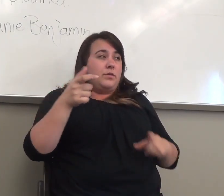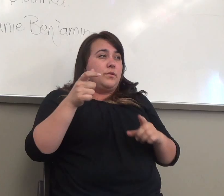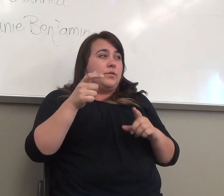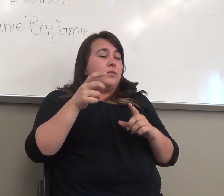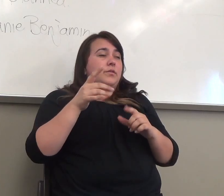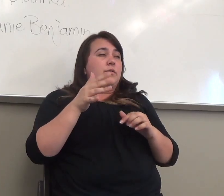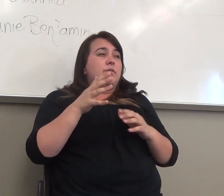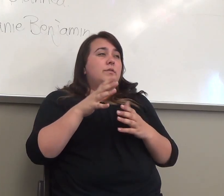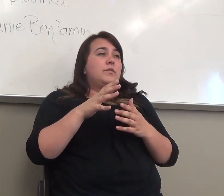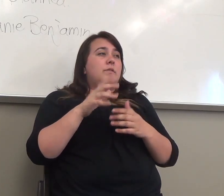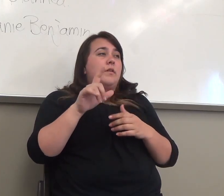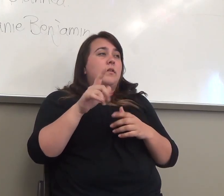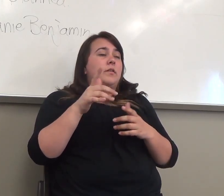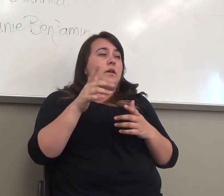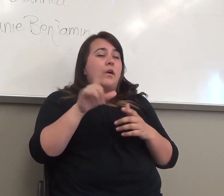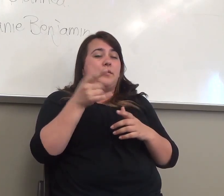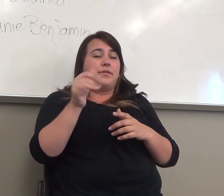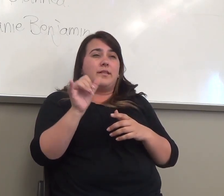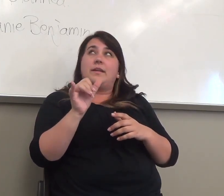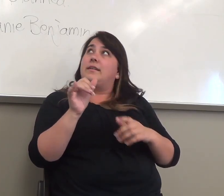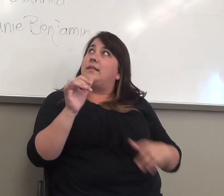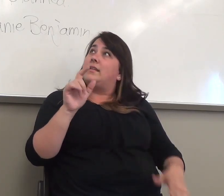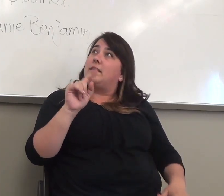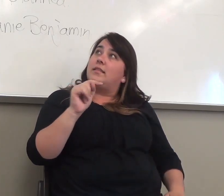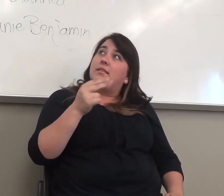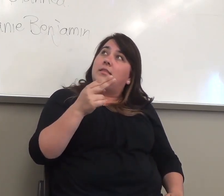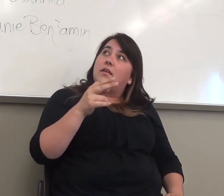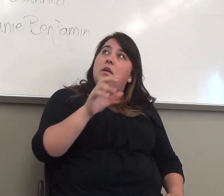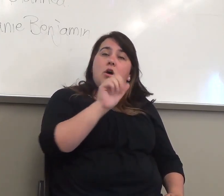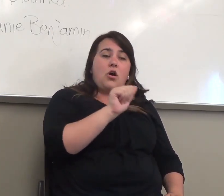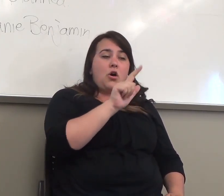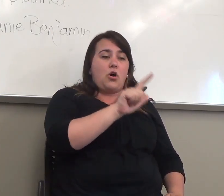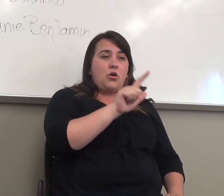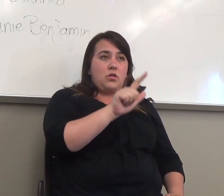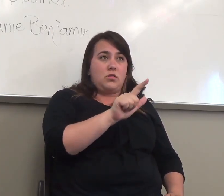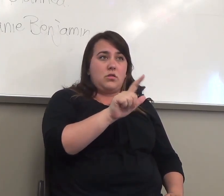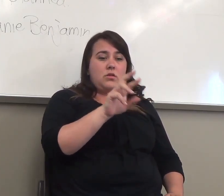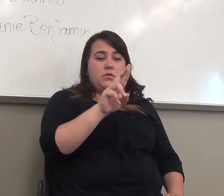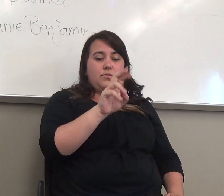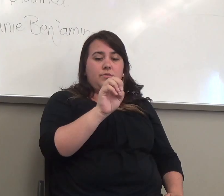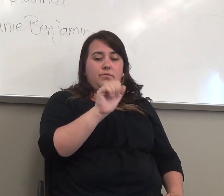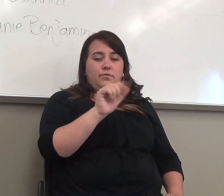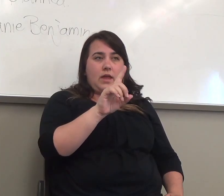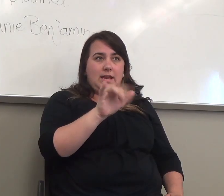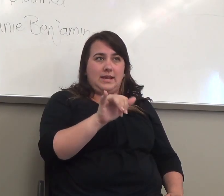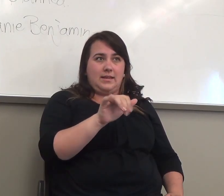there are other things like this, the already. What about this word?